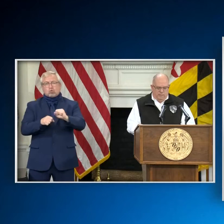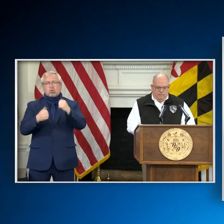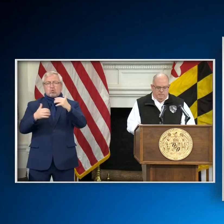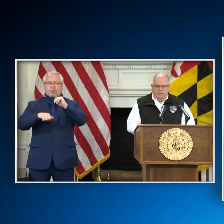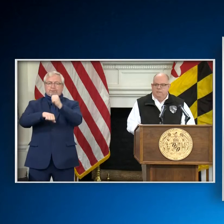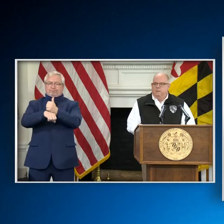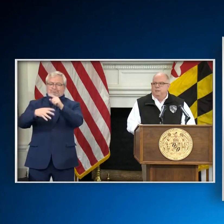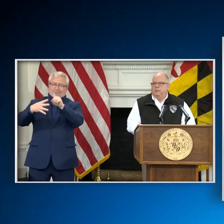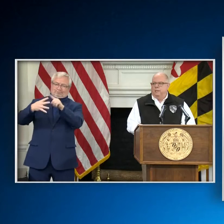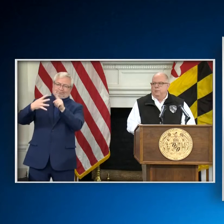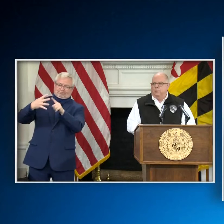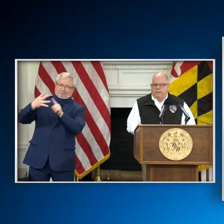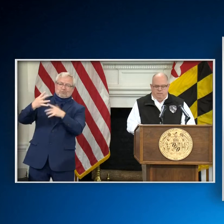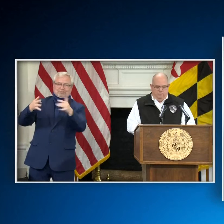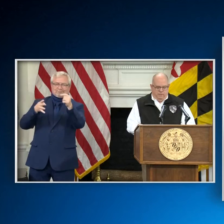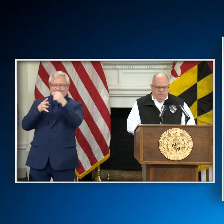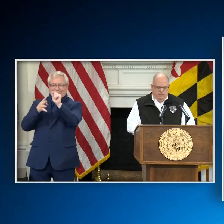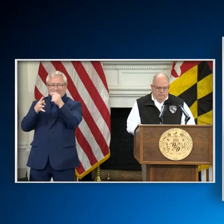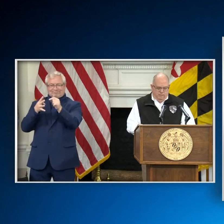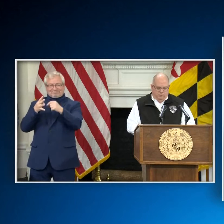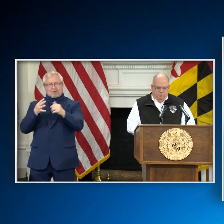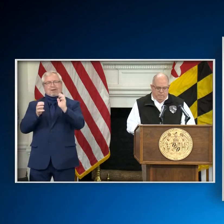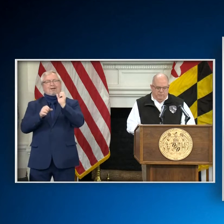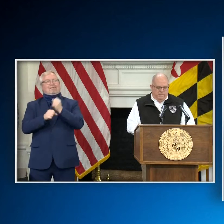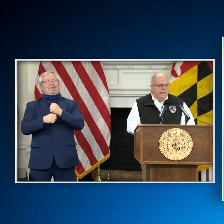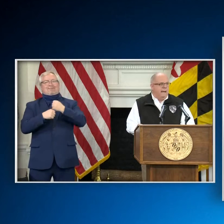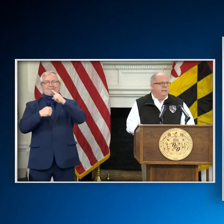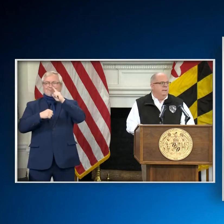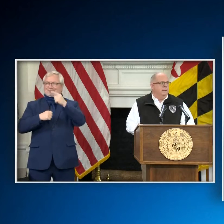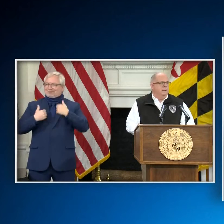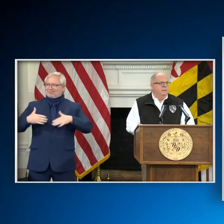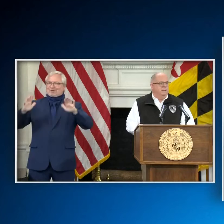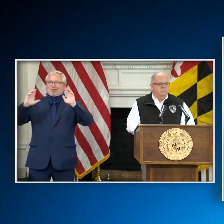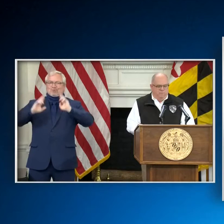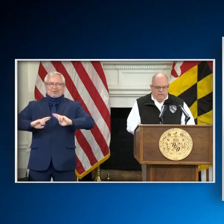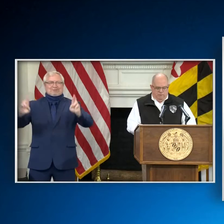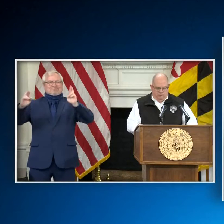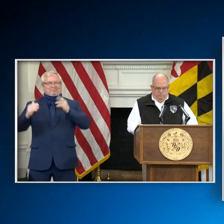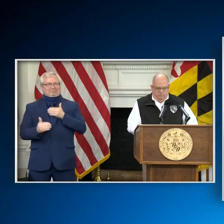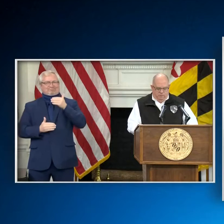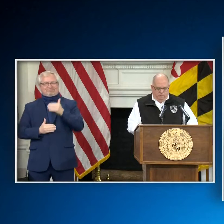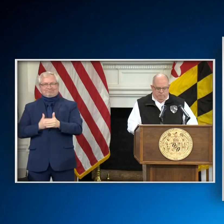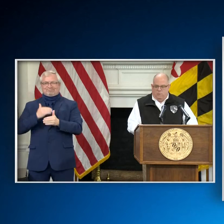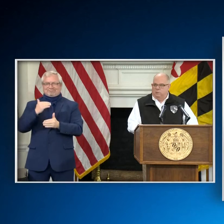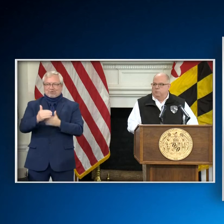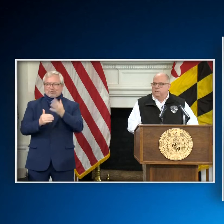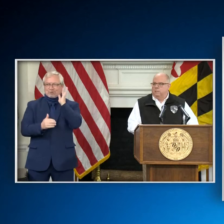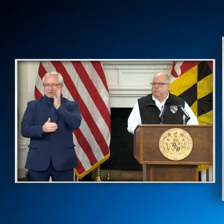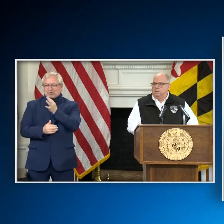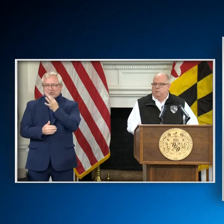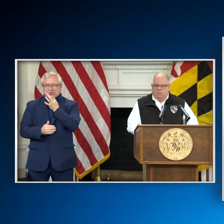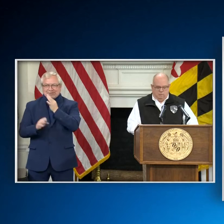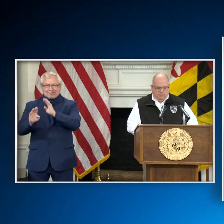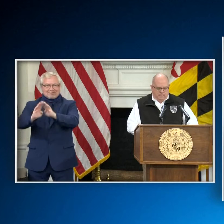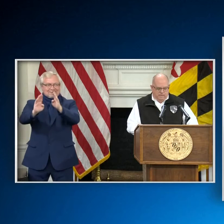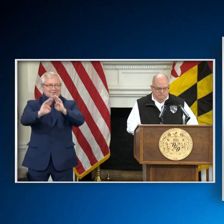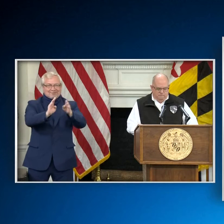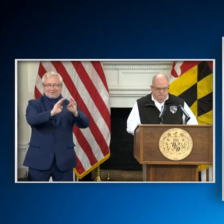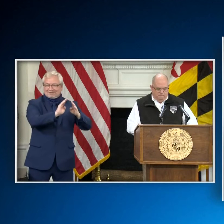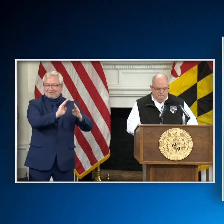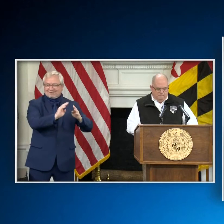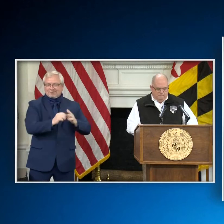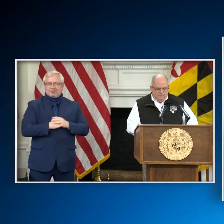into place in order to help us to better attack this virus from all directions all across the